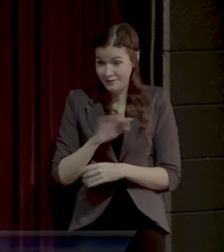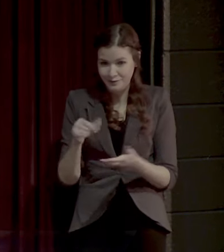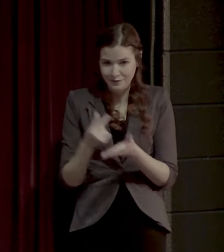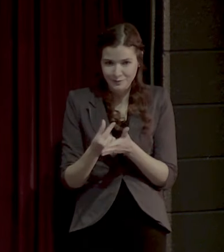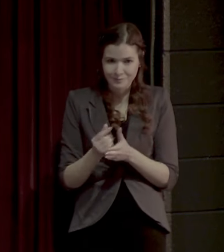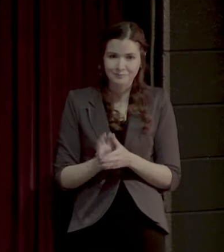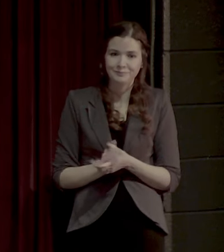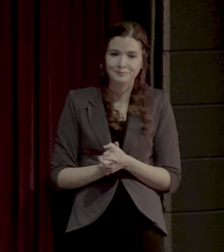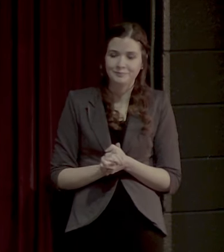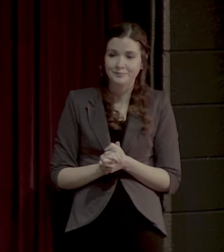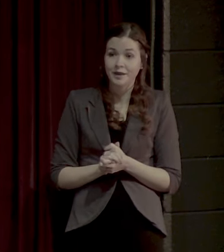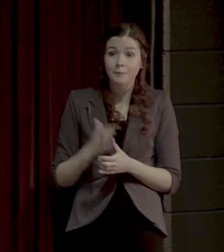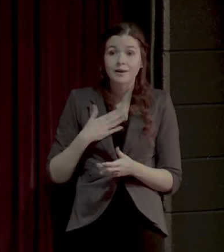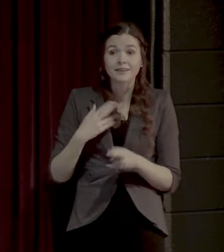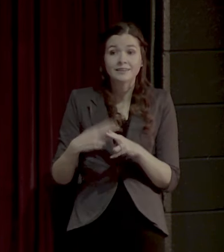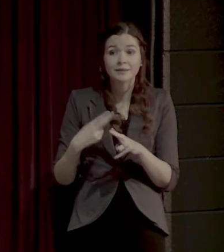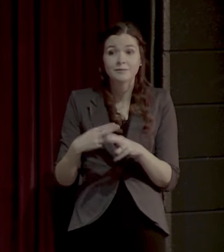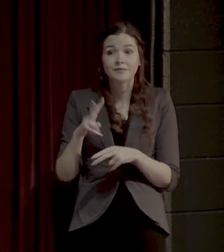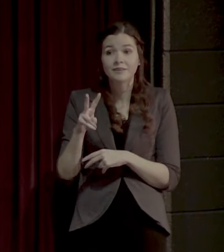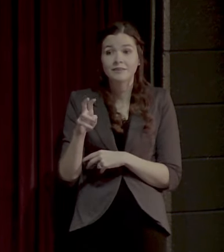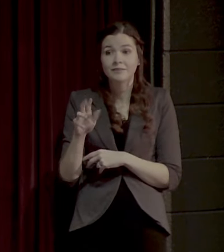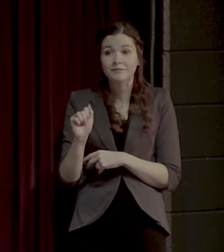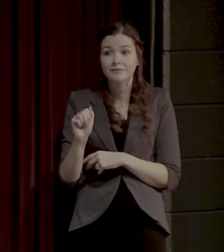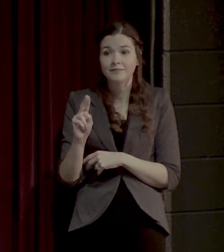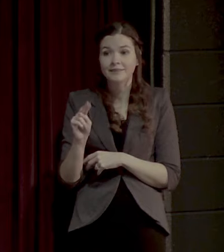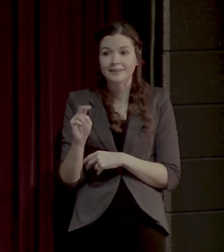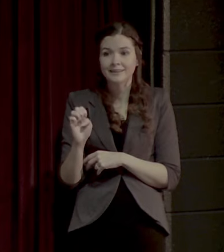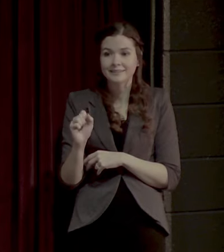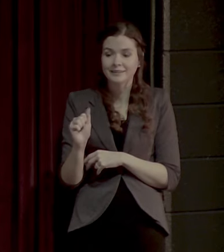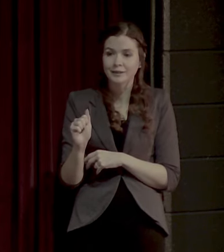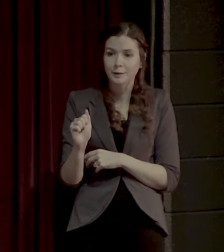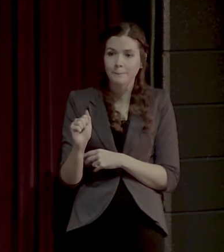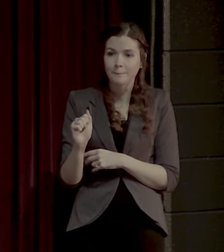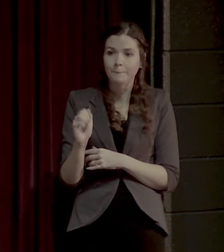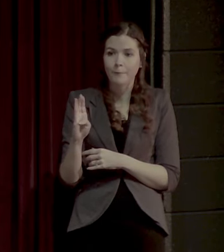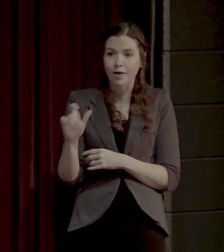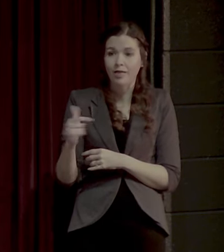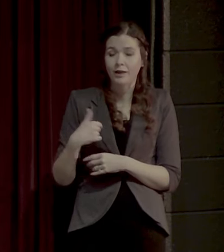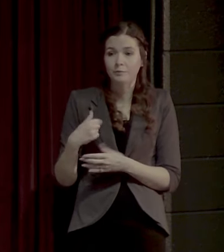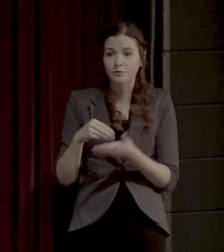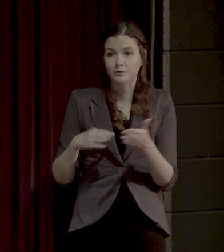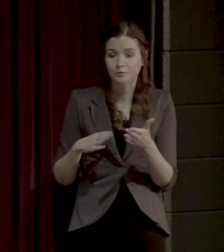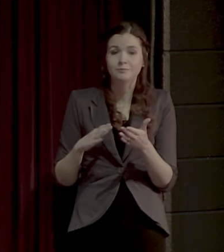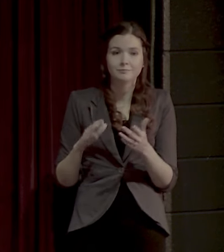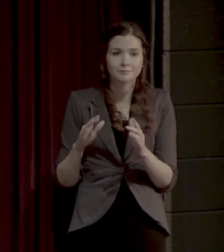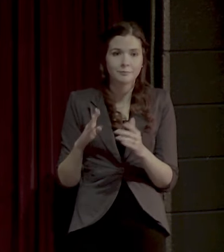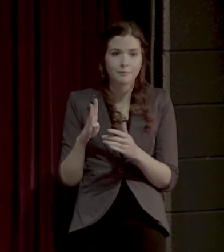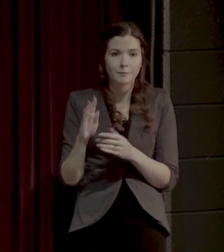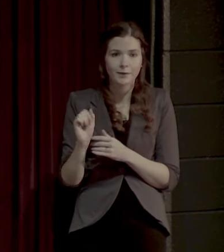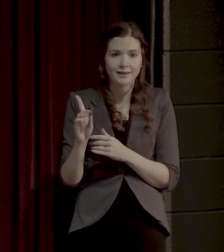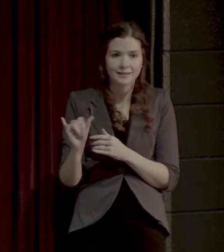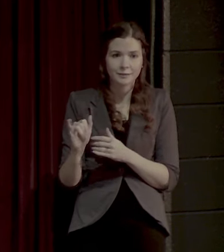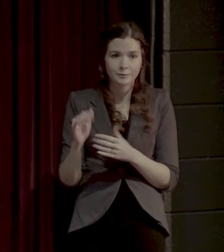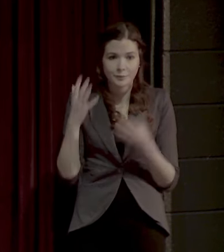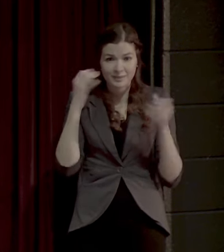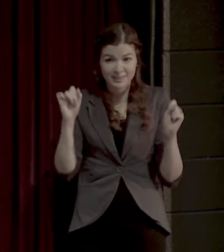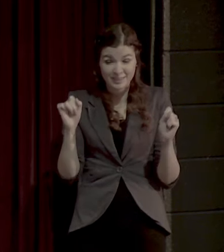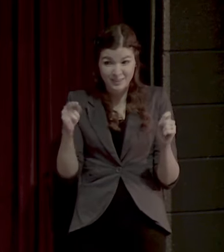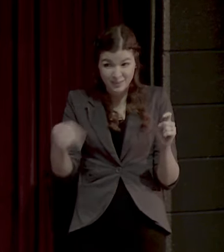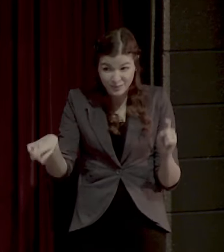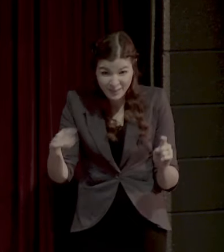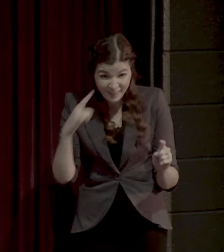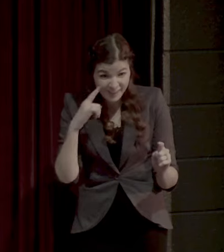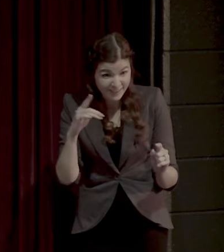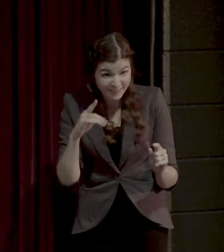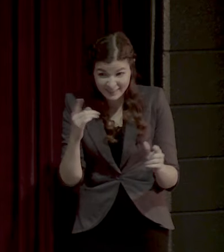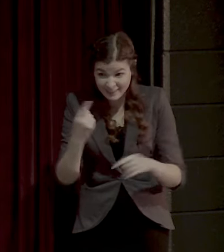graduates. My name is Vanessa Ball, the student body president. Graduates, for those of you who thought this day would never